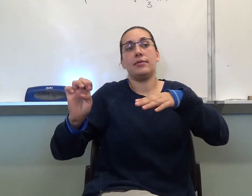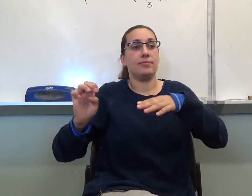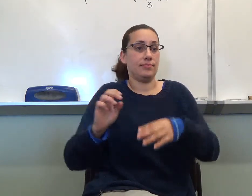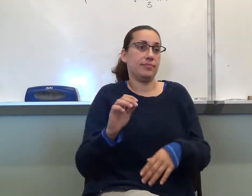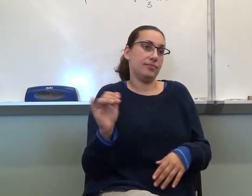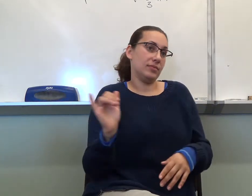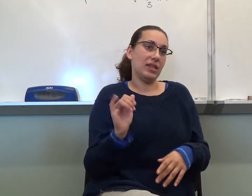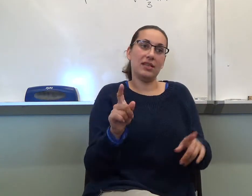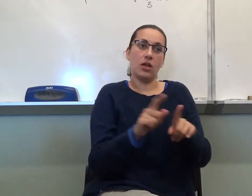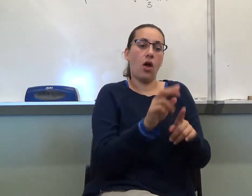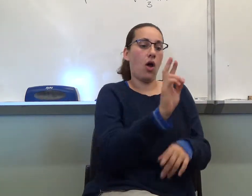r, it's at 1 foot.